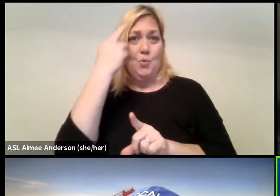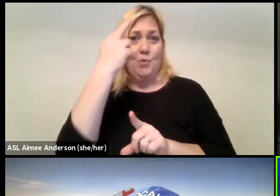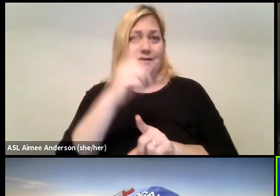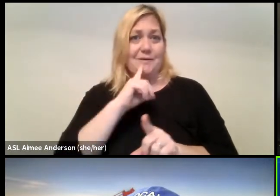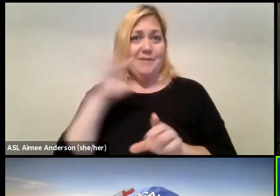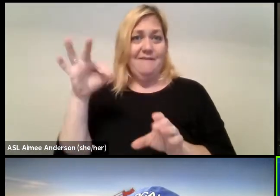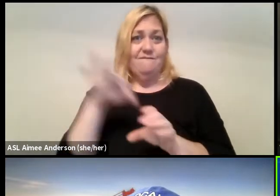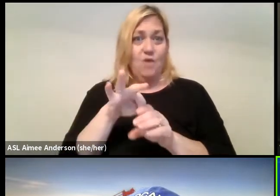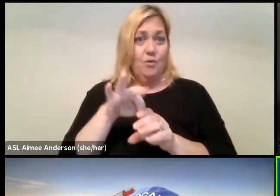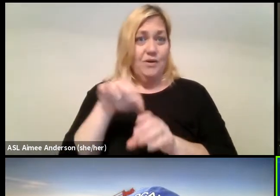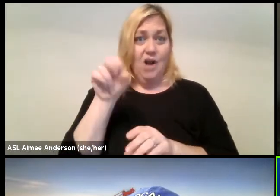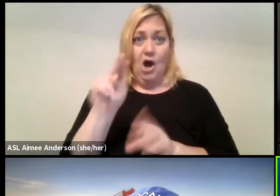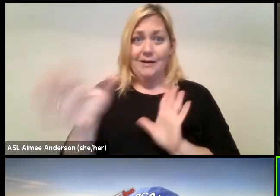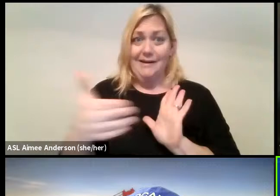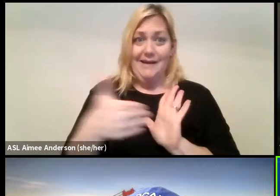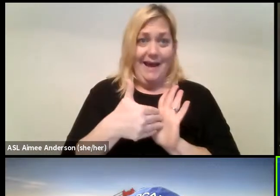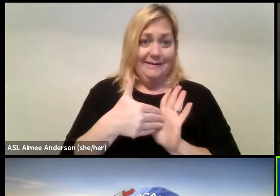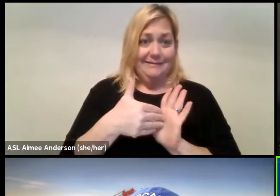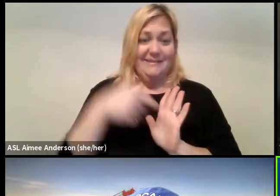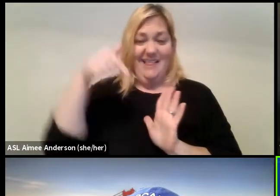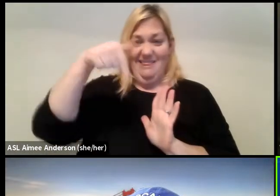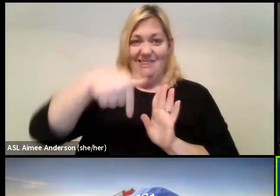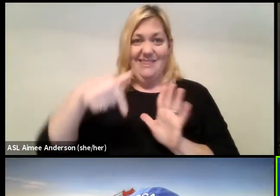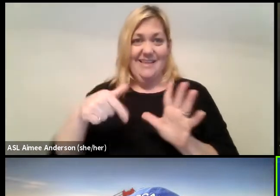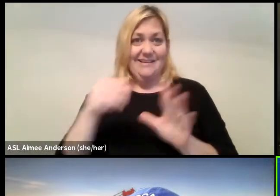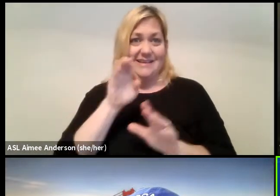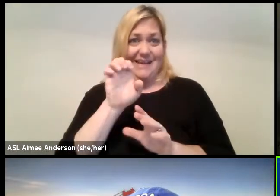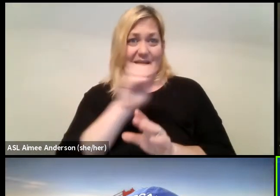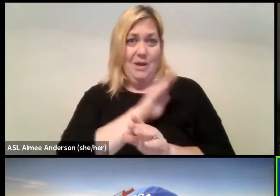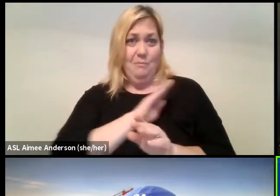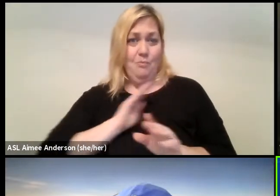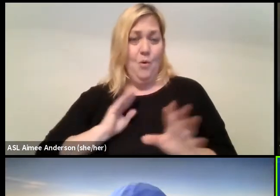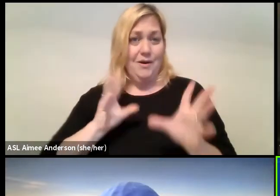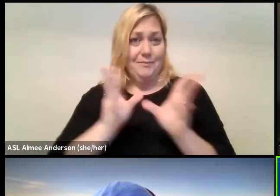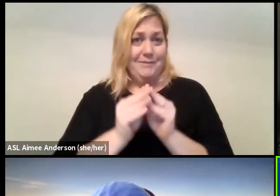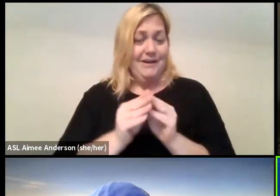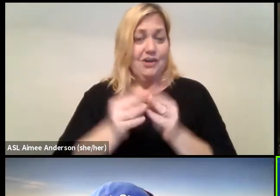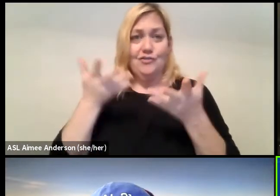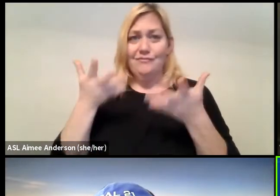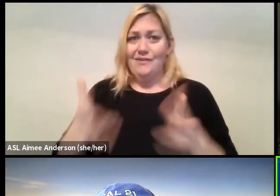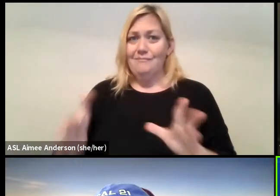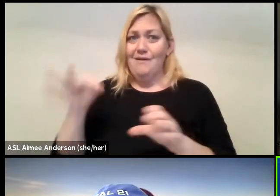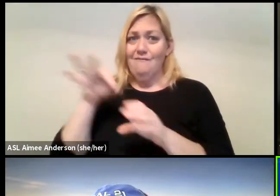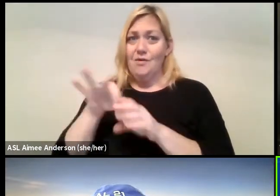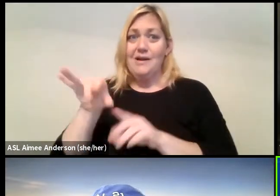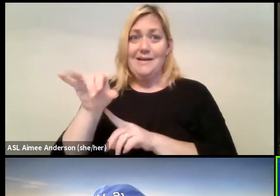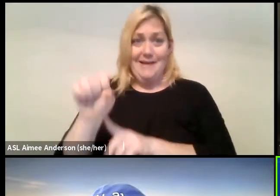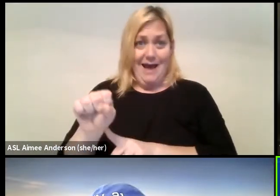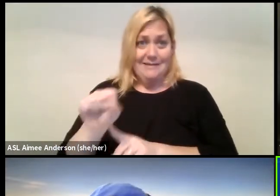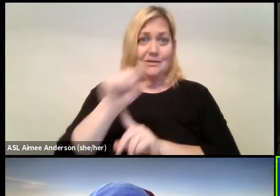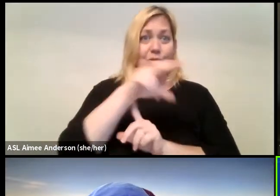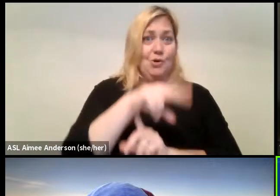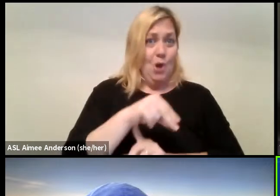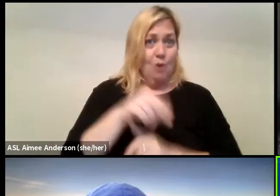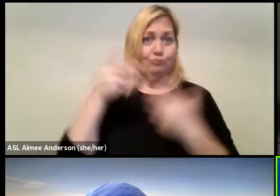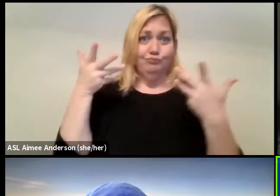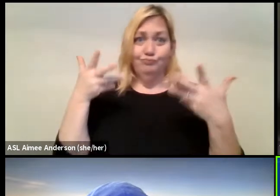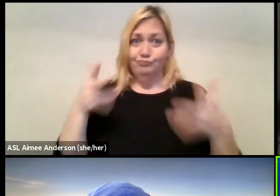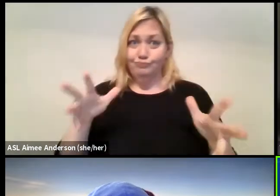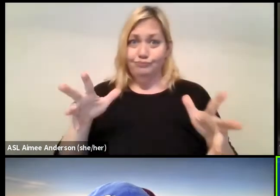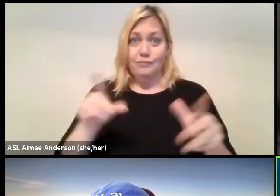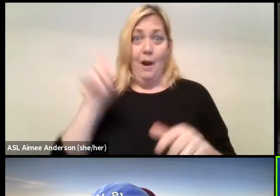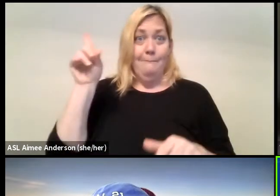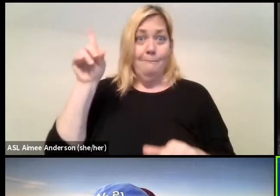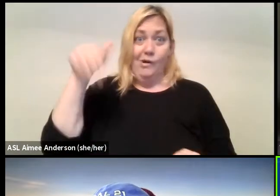voted on again in this e-board meeting. It should be voted as a yes or no, up or